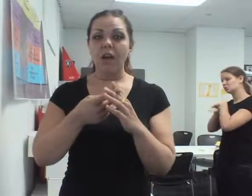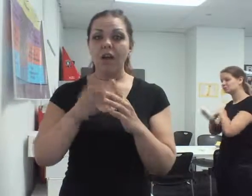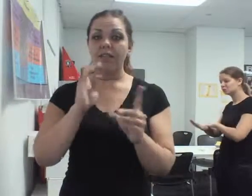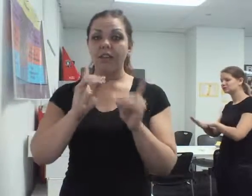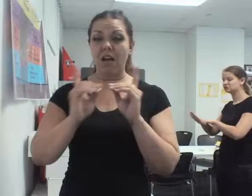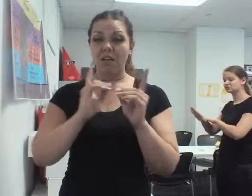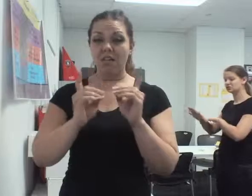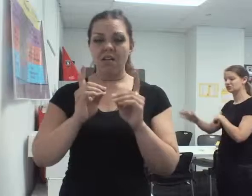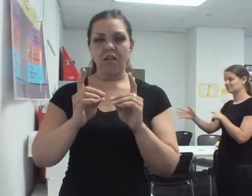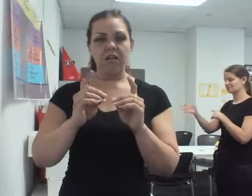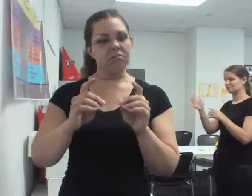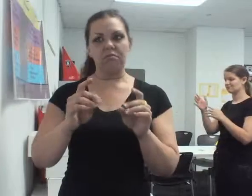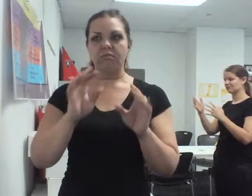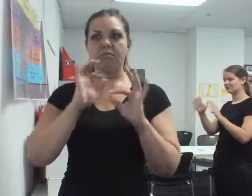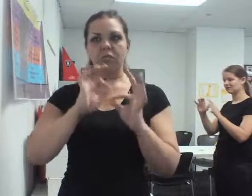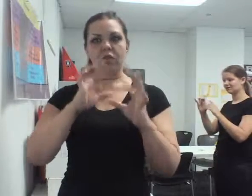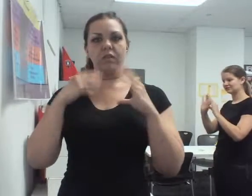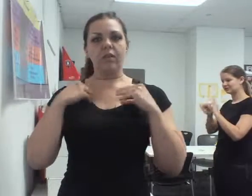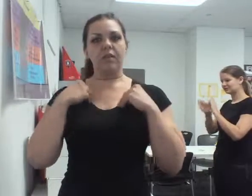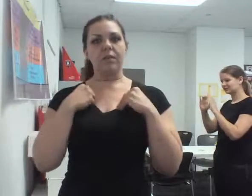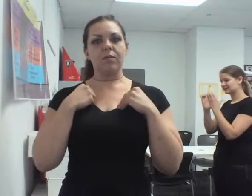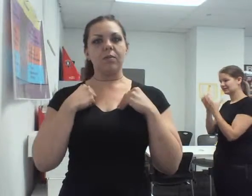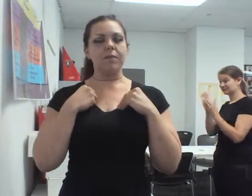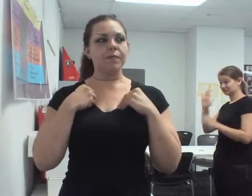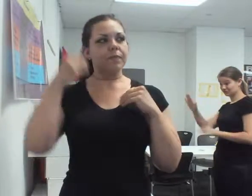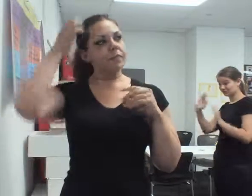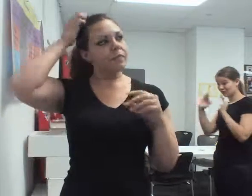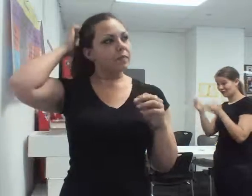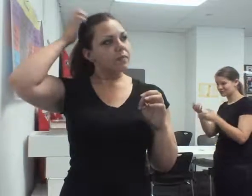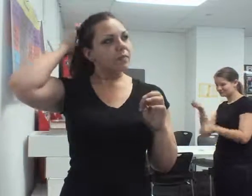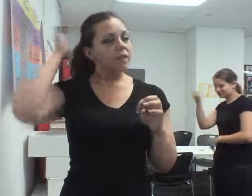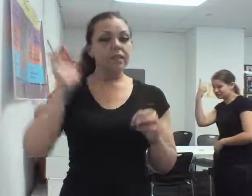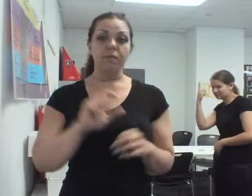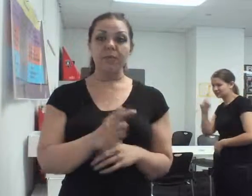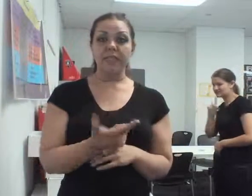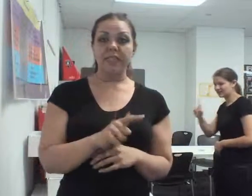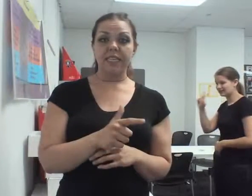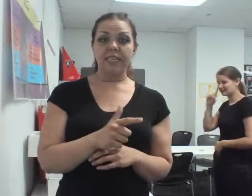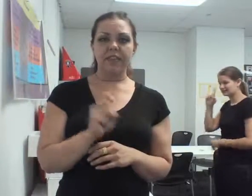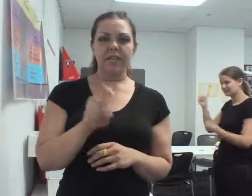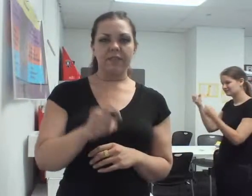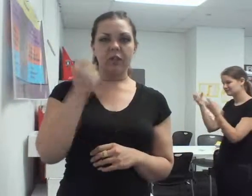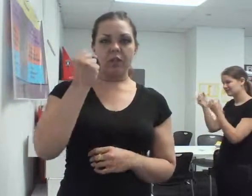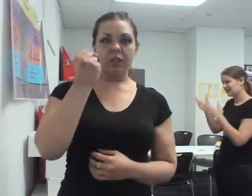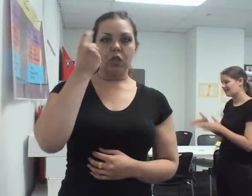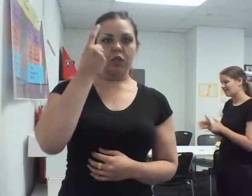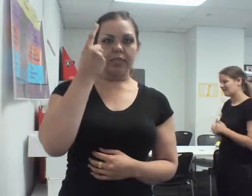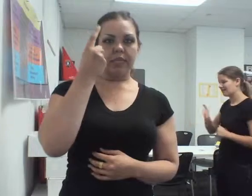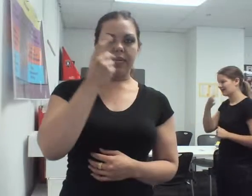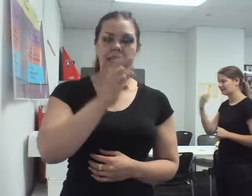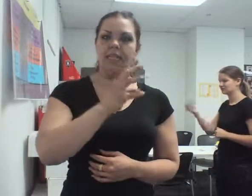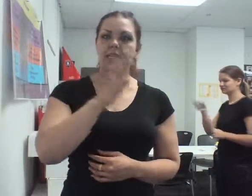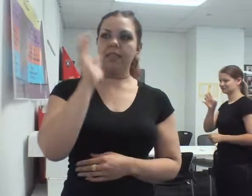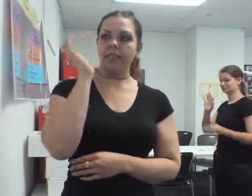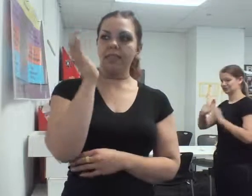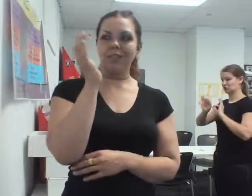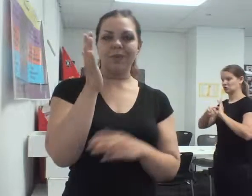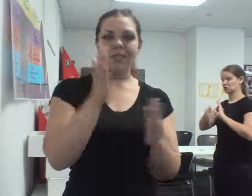is going to be understanding the designer and getting the message out. But in the back of your mind, just keep thinking as